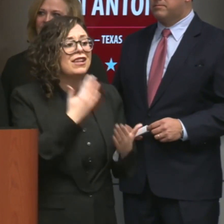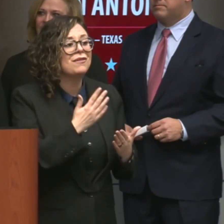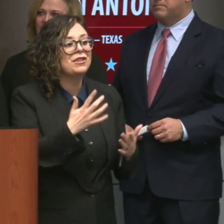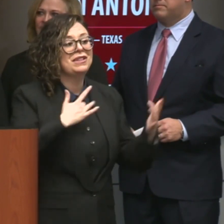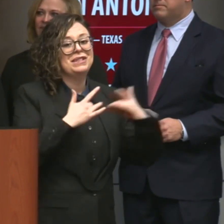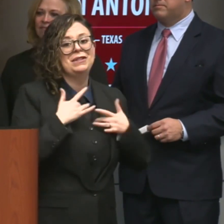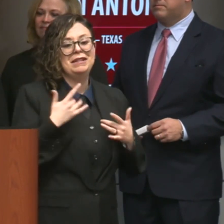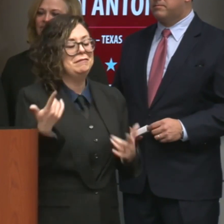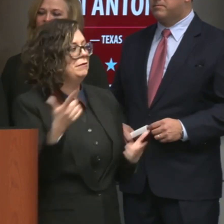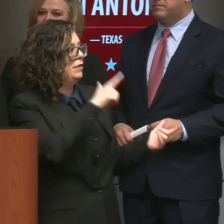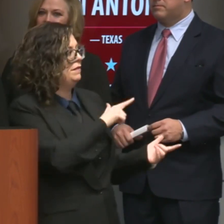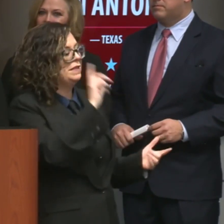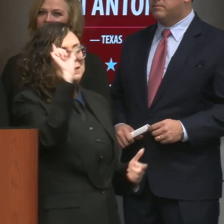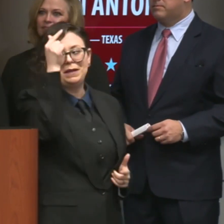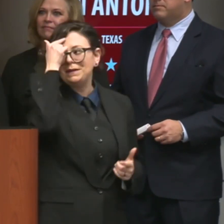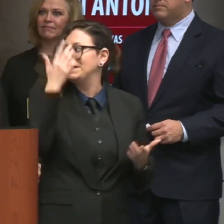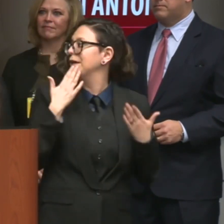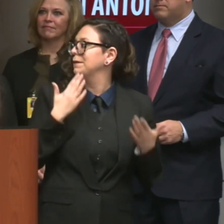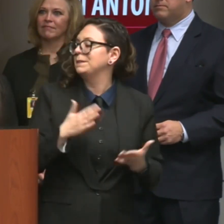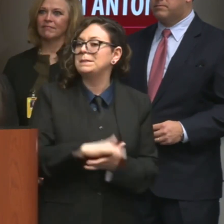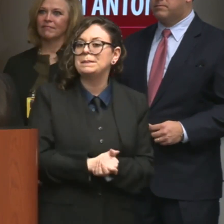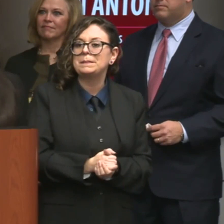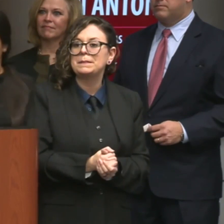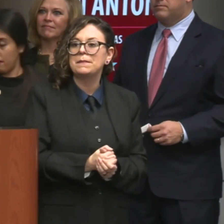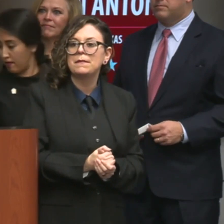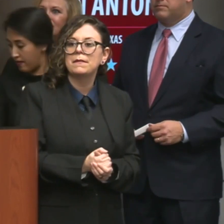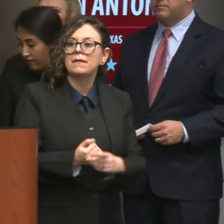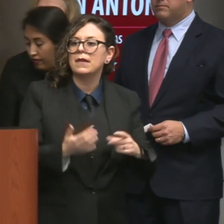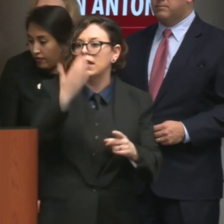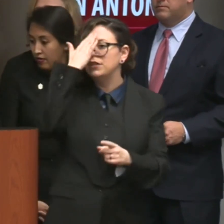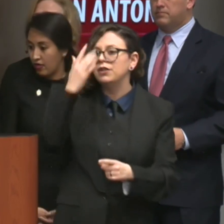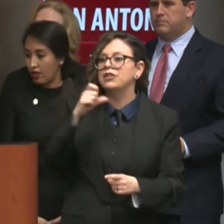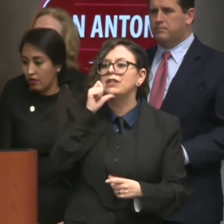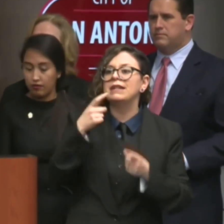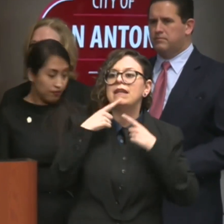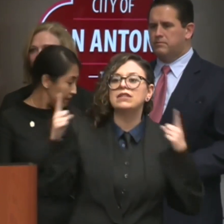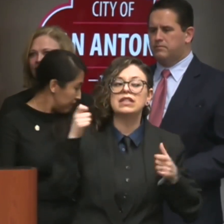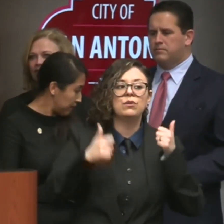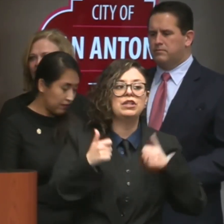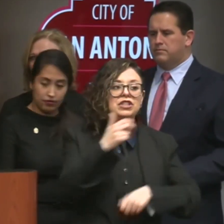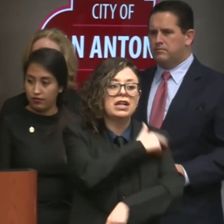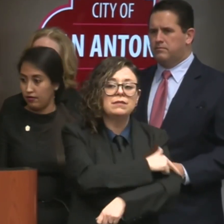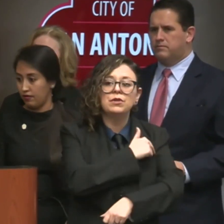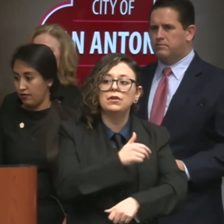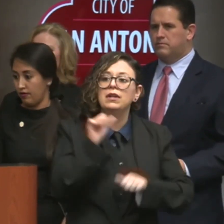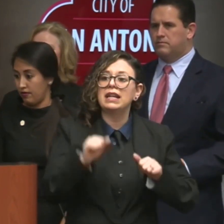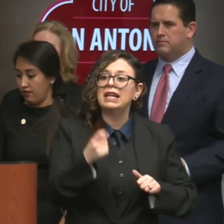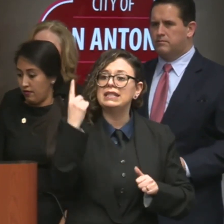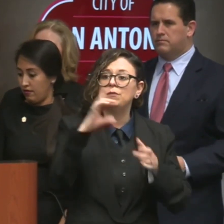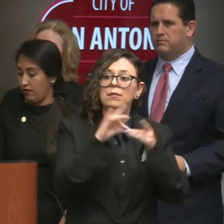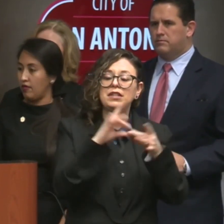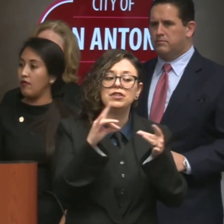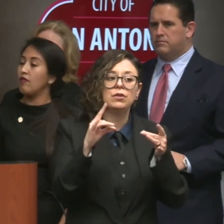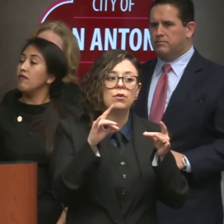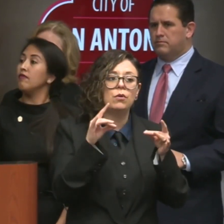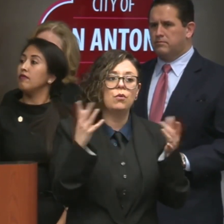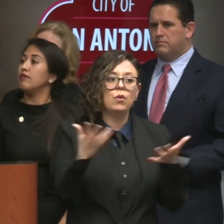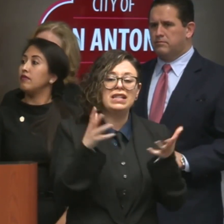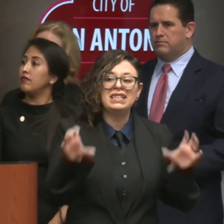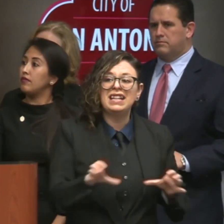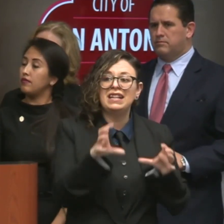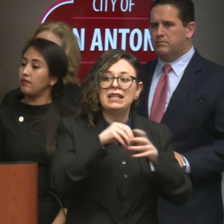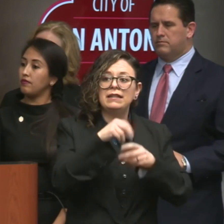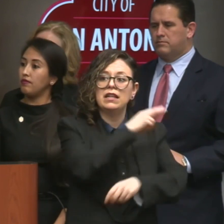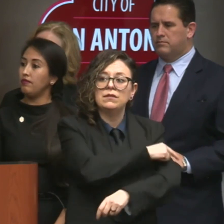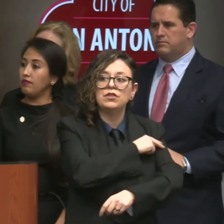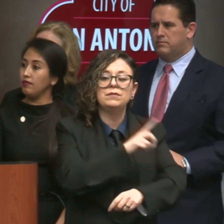back over to the mayor. Thank you, Mayor. I know you're not saying which hospital this person is at, but can someone talk about what is being done at that hospital to make sure it does not